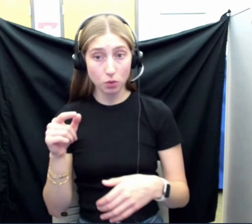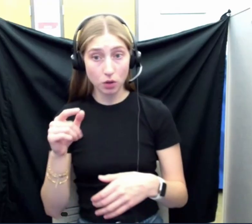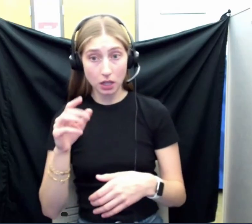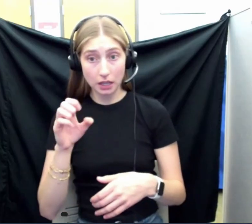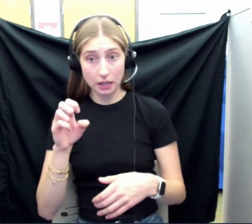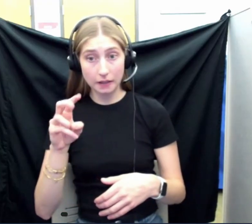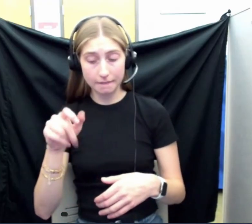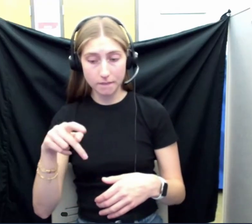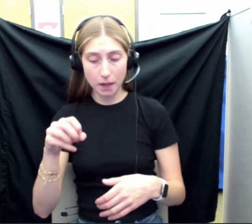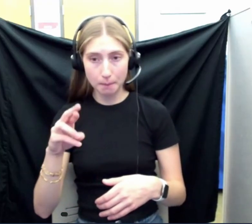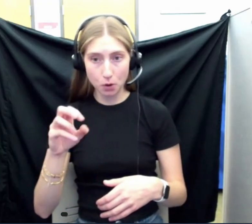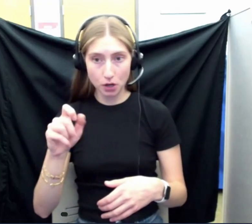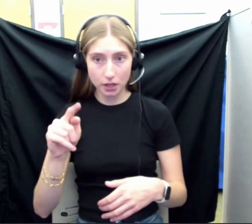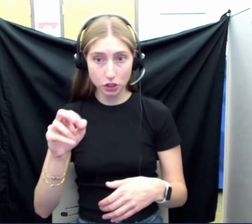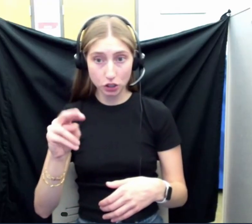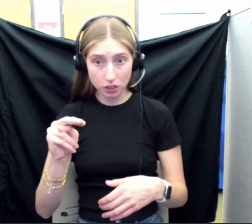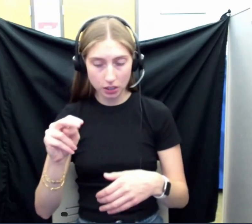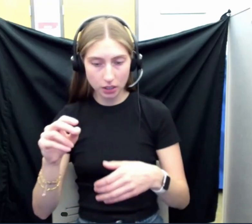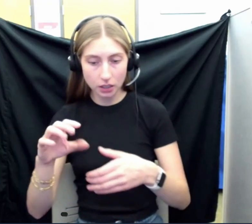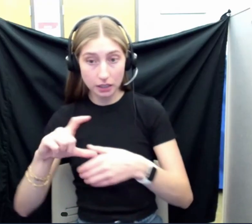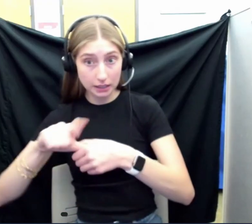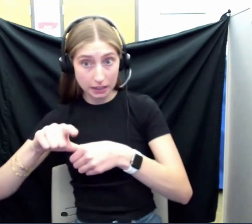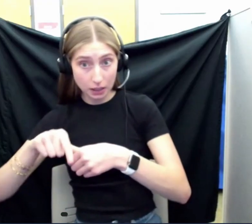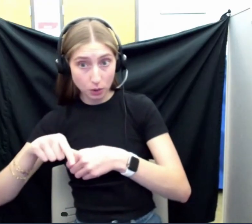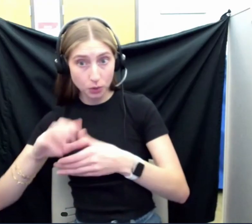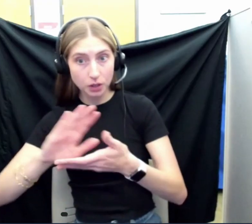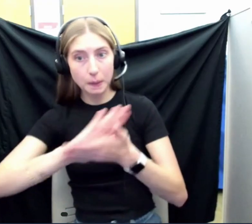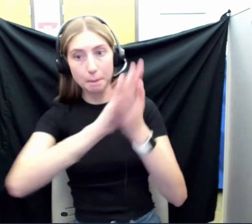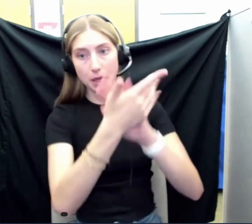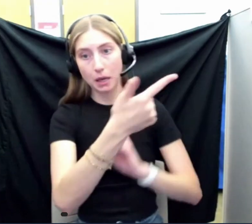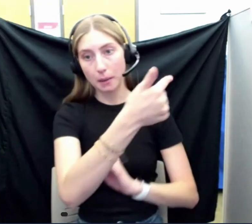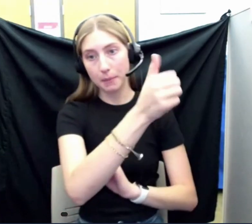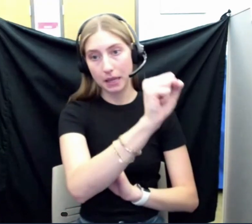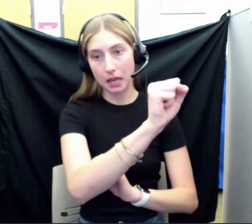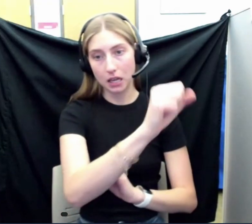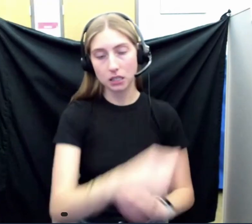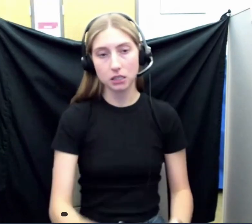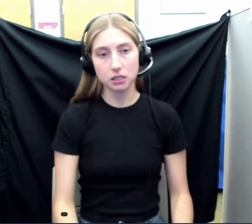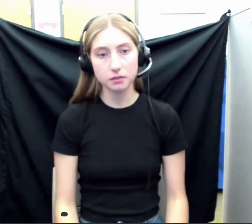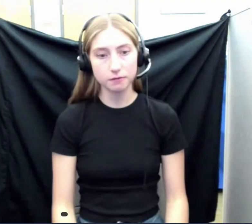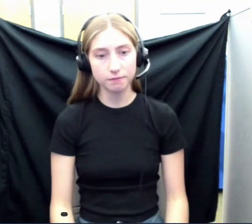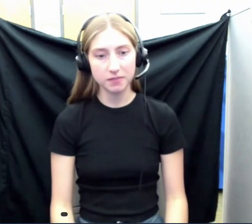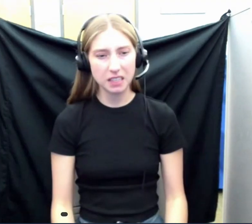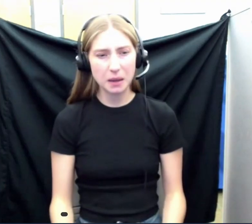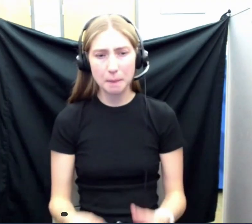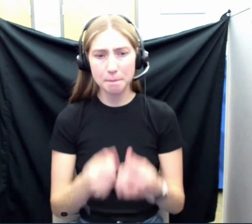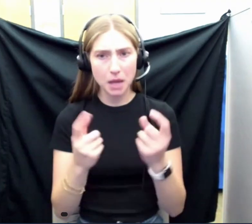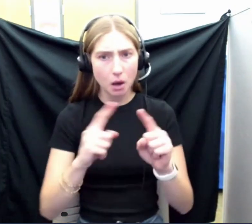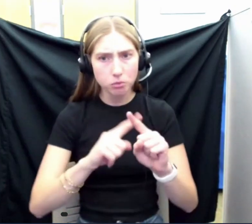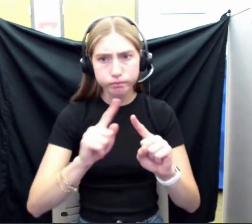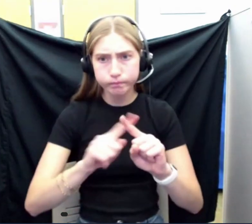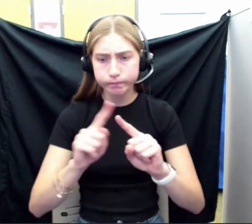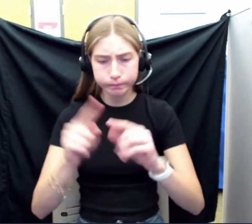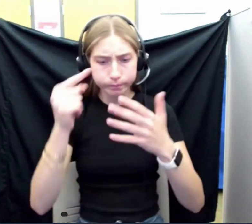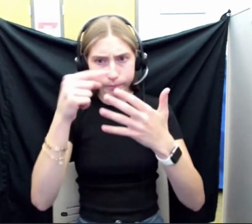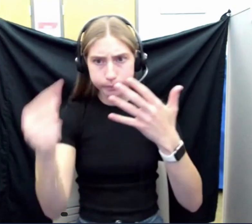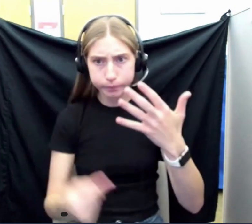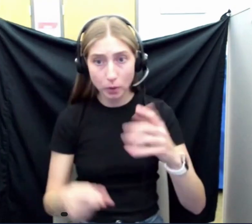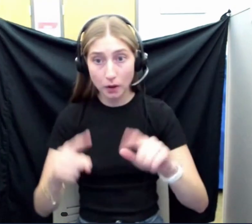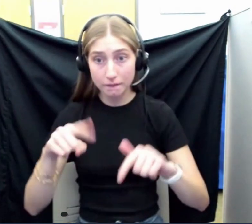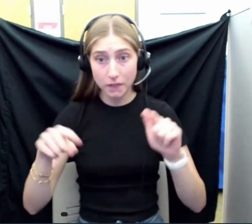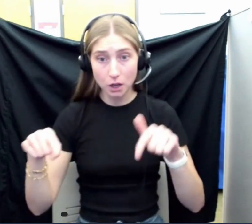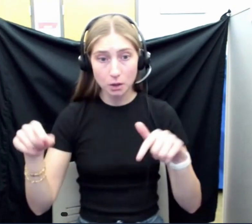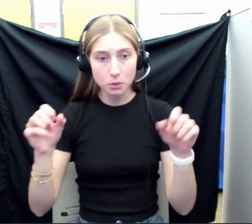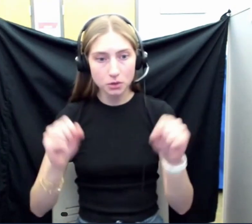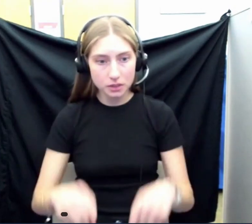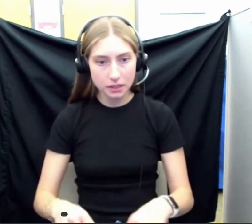phase. And there are probably 50 different variables that can influence the rate of evaporation, and we'll talk about a few